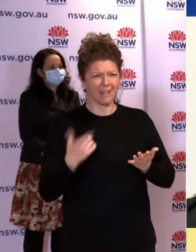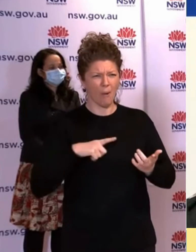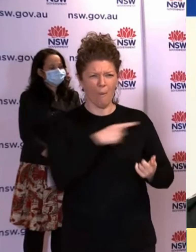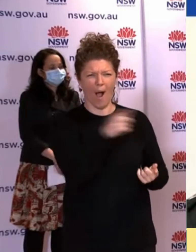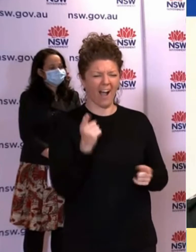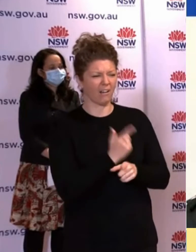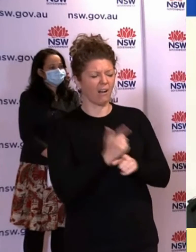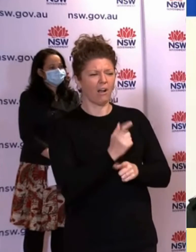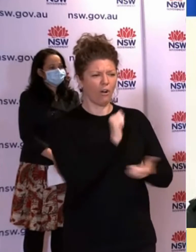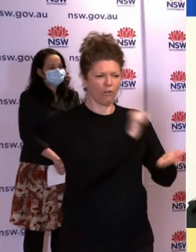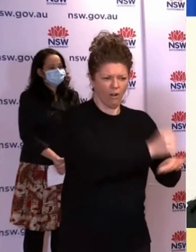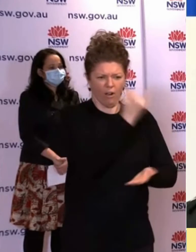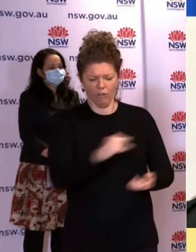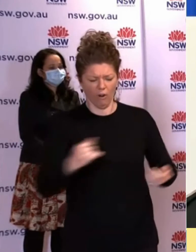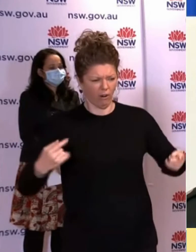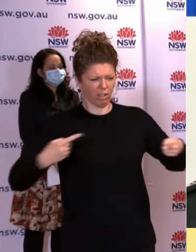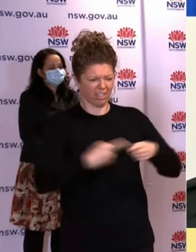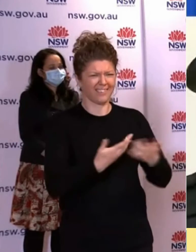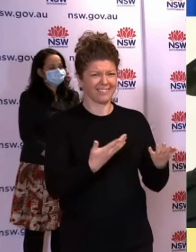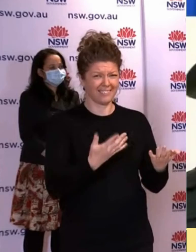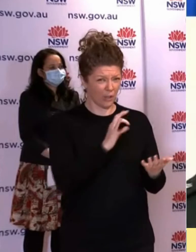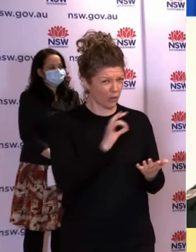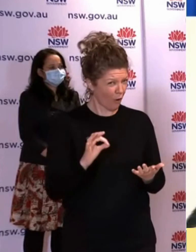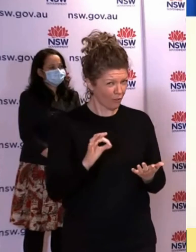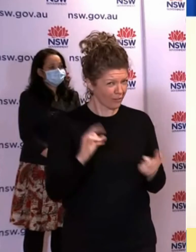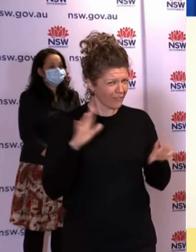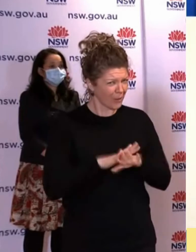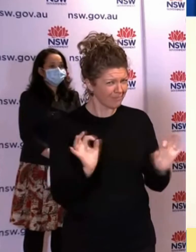is that hard, and I certainly don't think it's confusing.